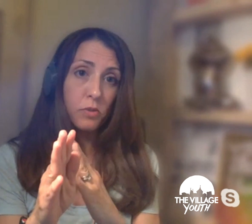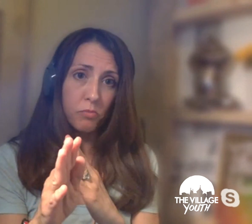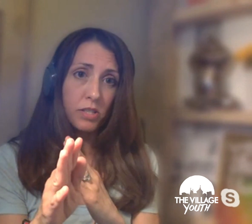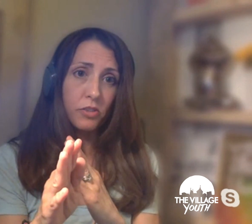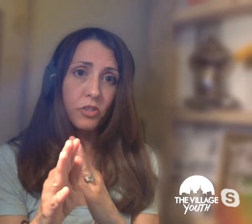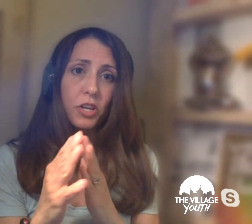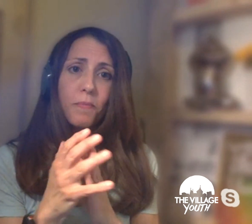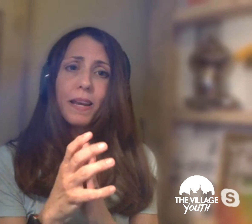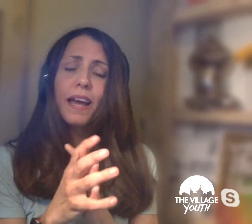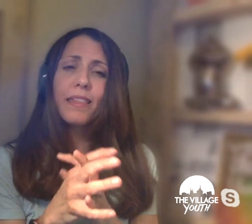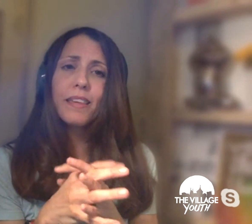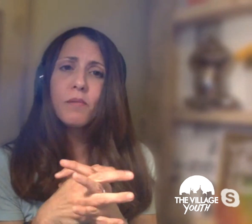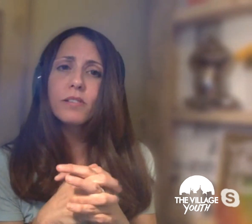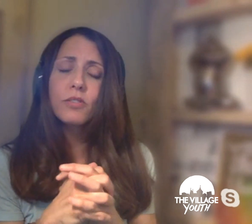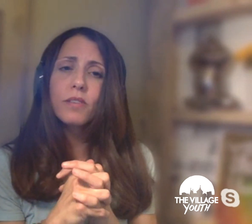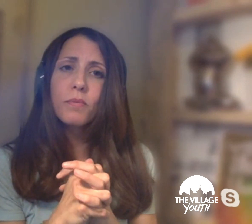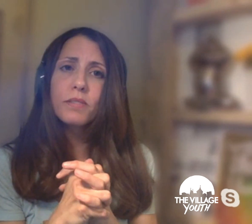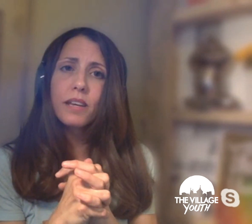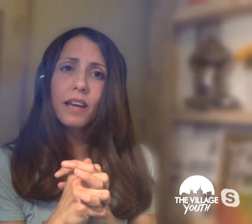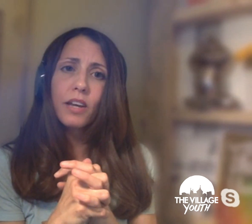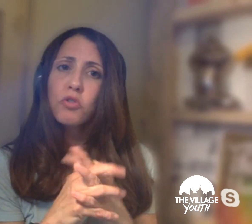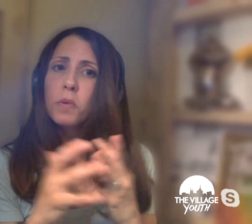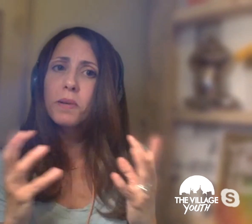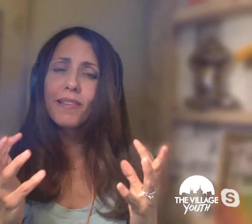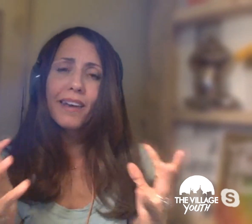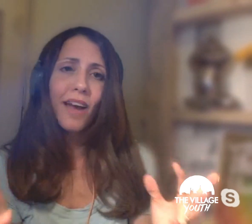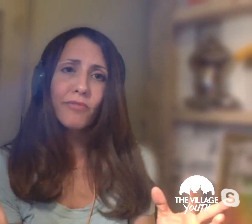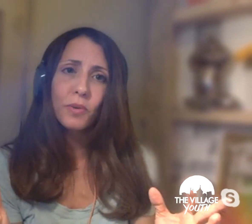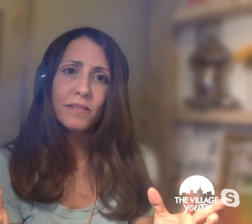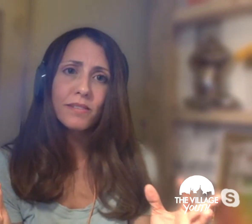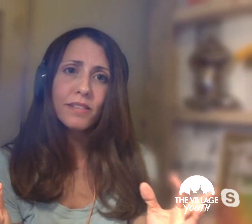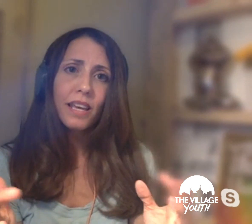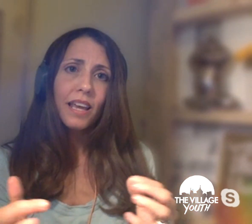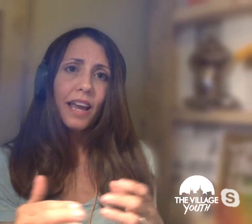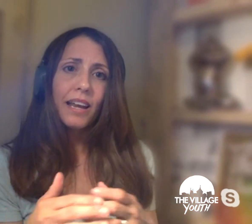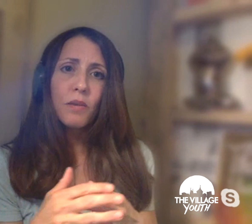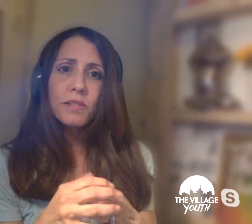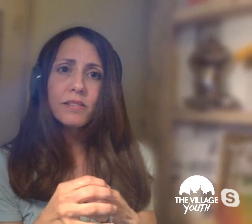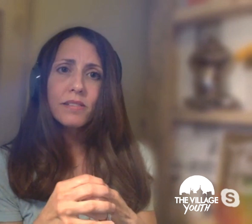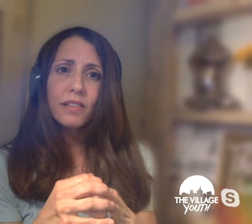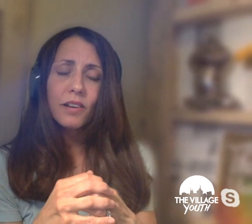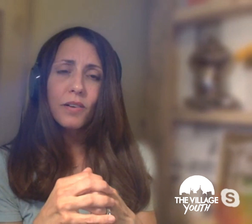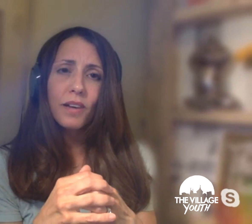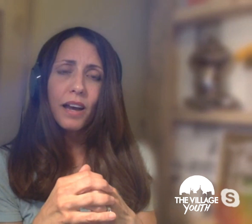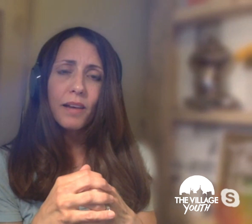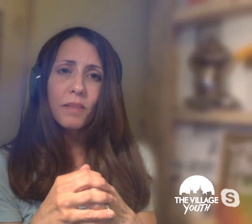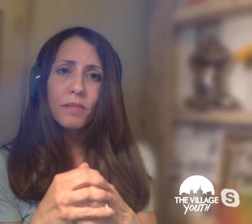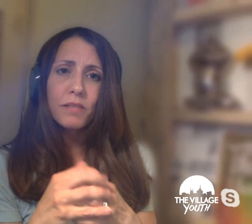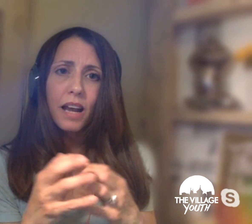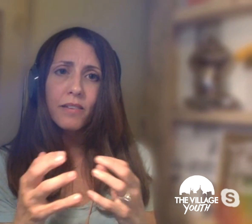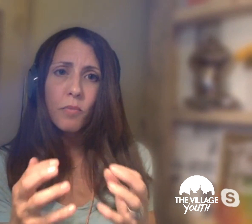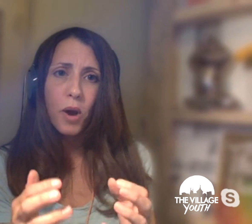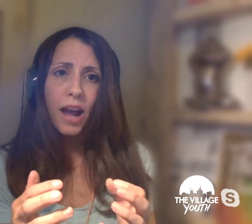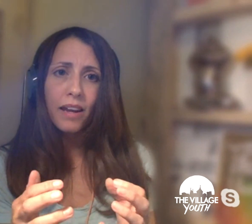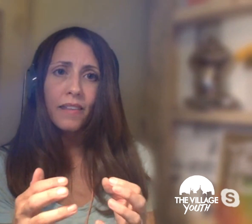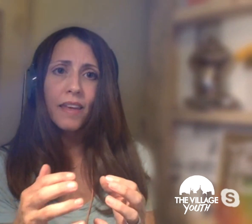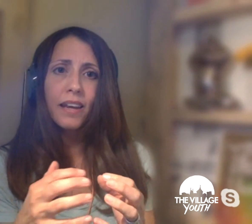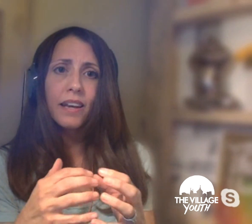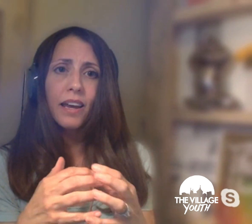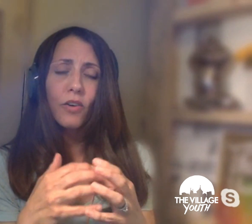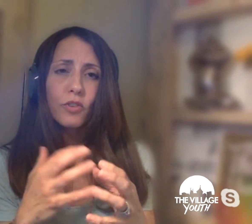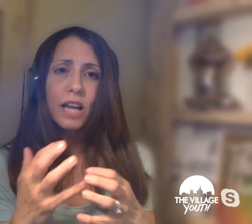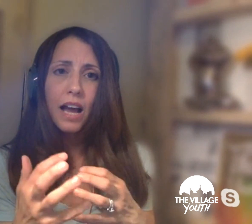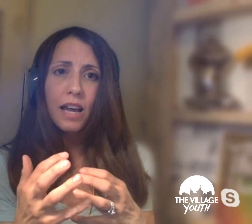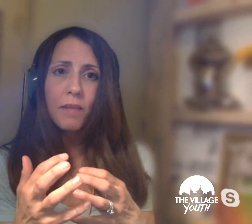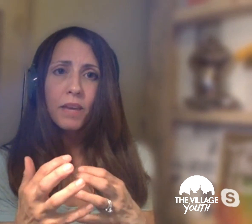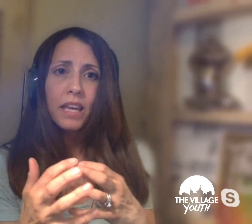I've been doing some research here, but I think he was a dude that was like kind of grew up in a lot of affluence. And he was, he was kind of a brat. And